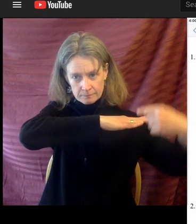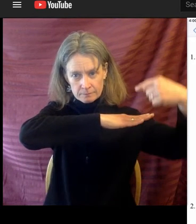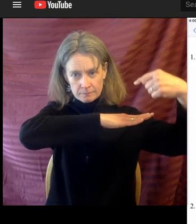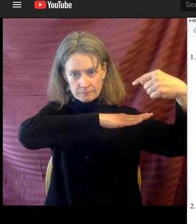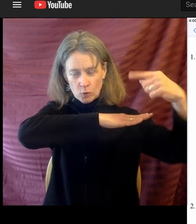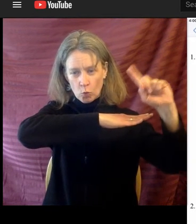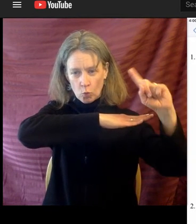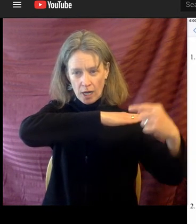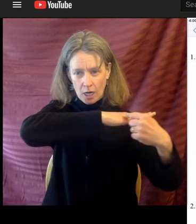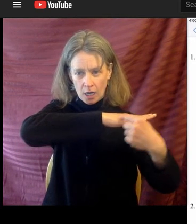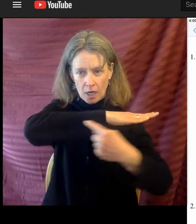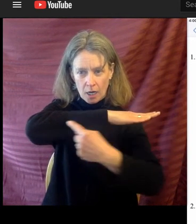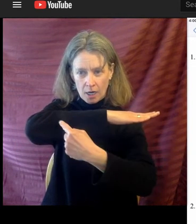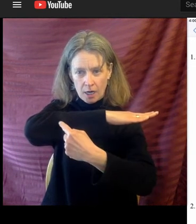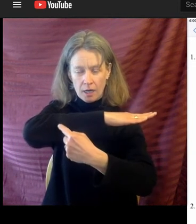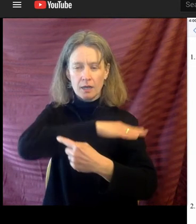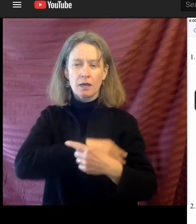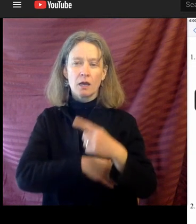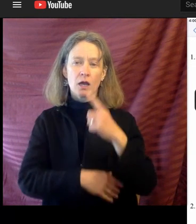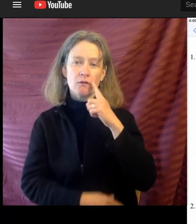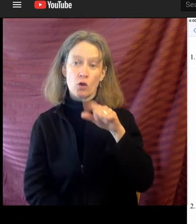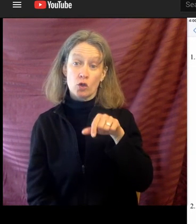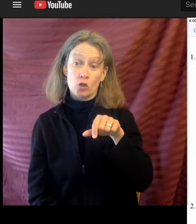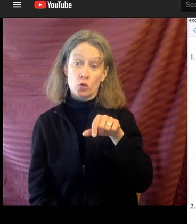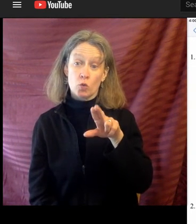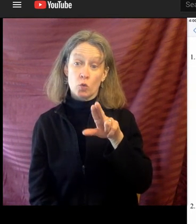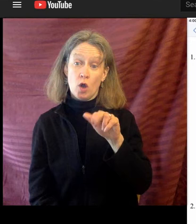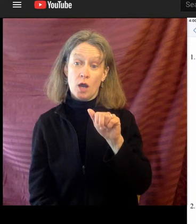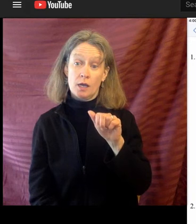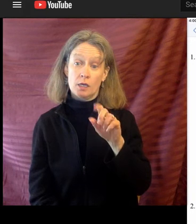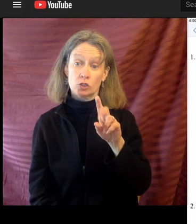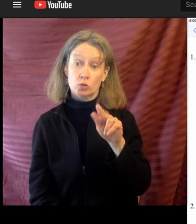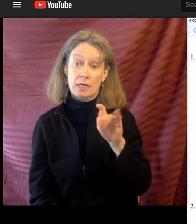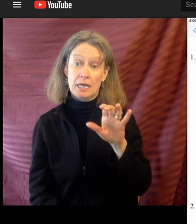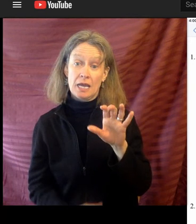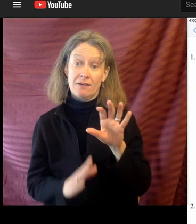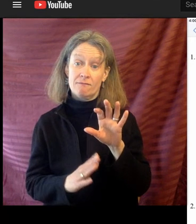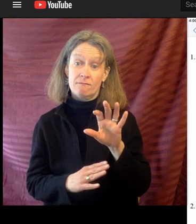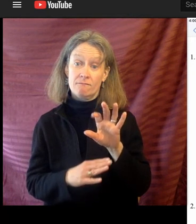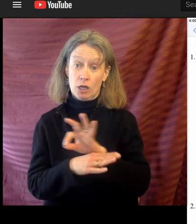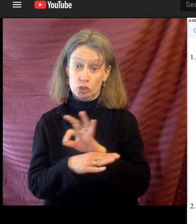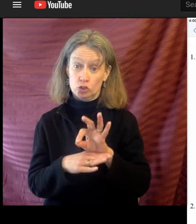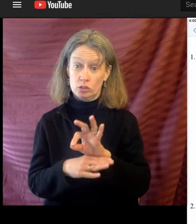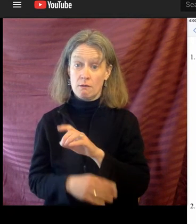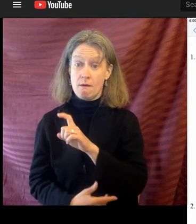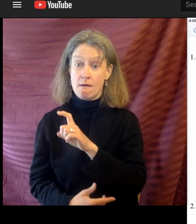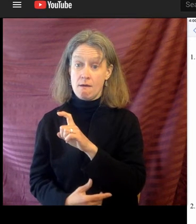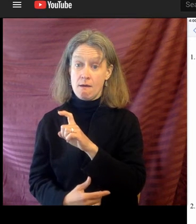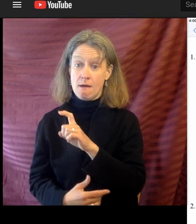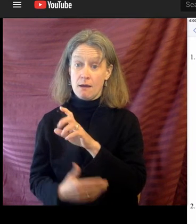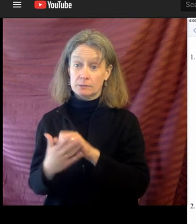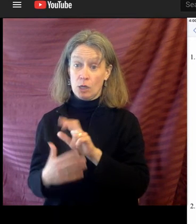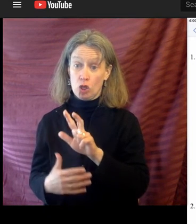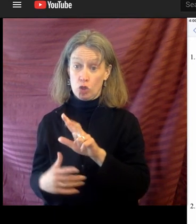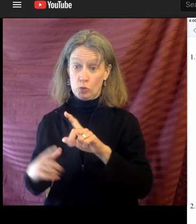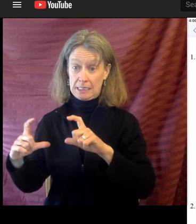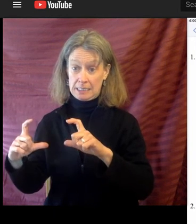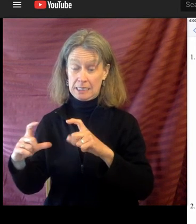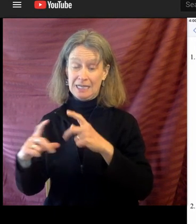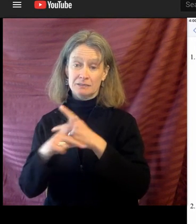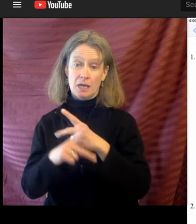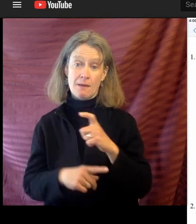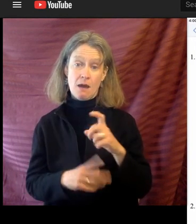For the quadratic function y equals x minus 3 times x plus 2, the zeros